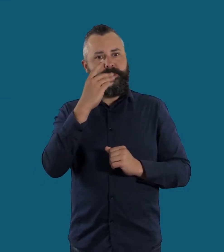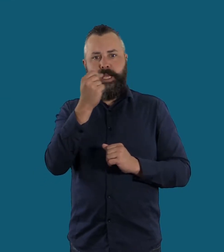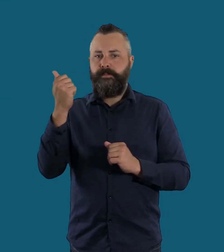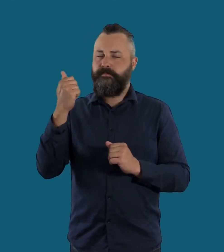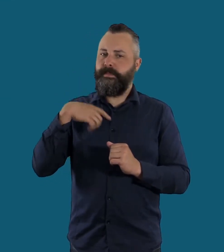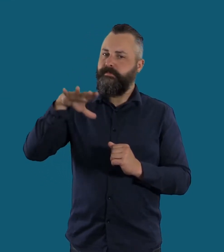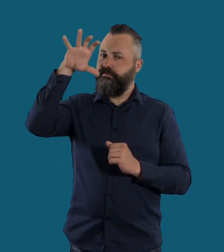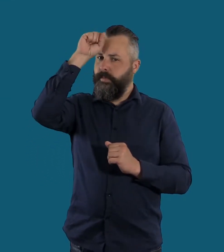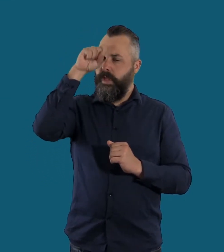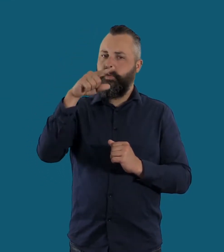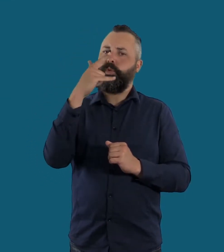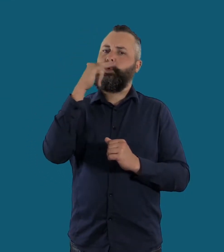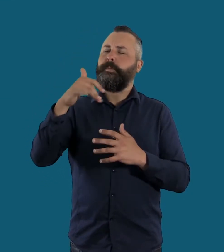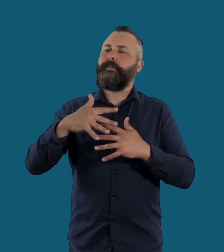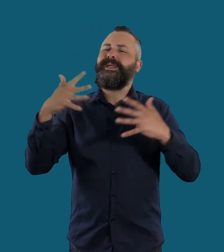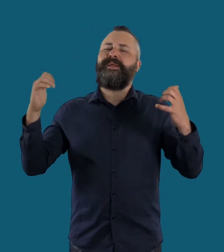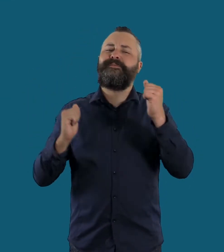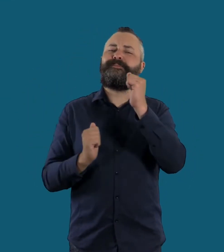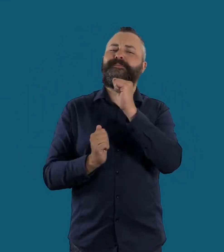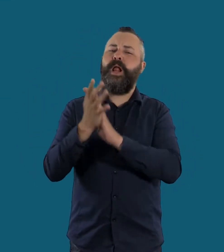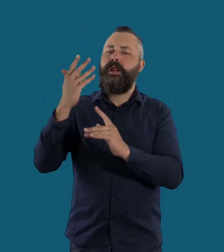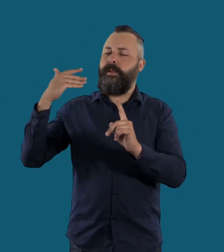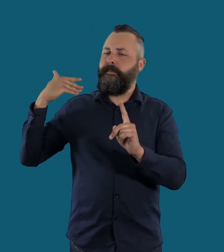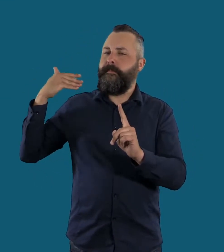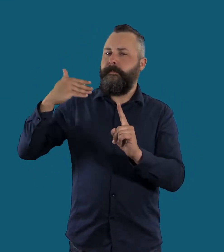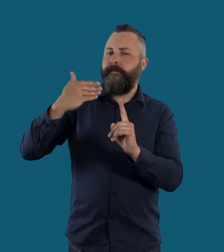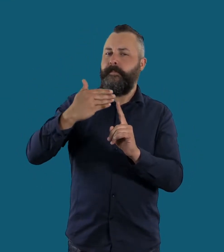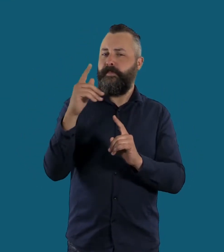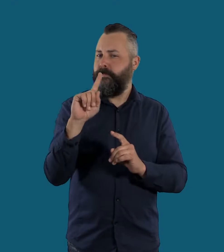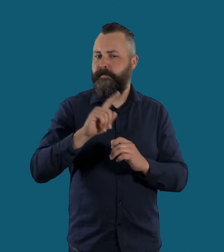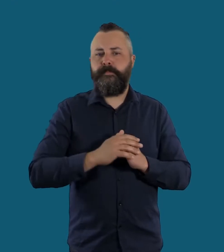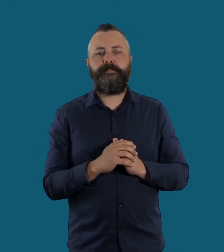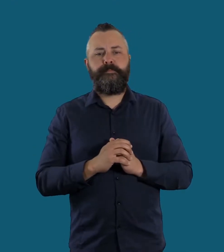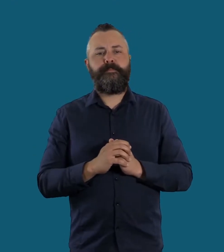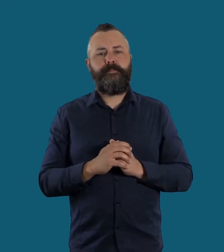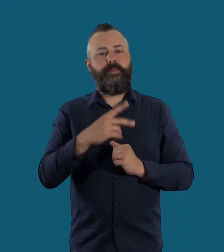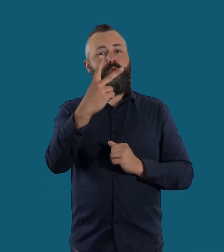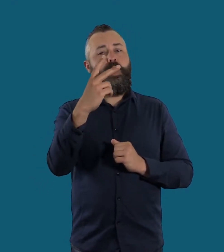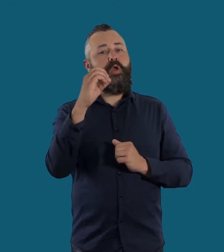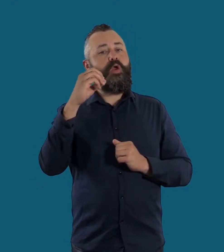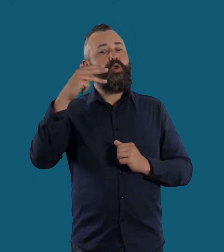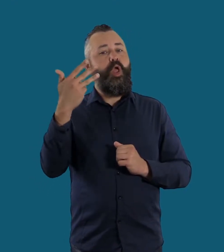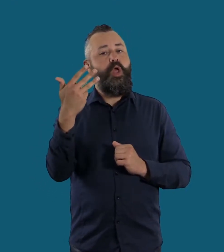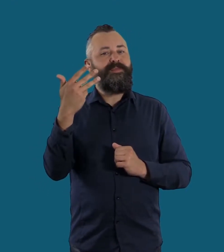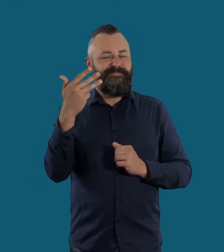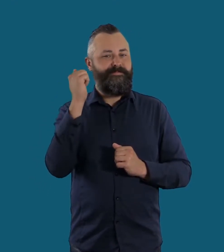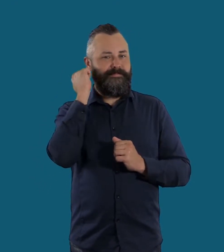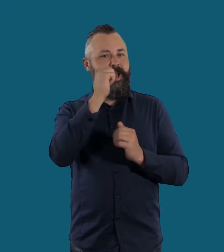Notable bushfire disasters in the last 100 years or so include the 2009 Black Saturday Victorian